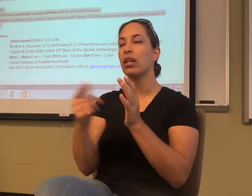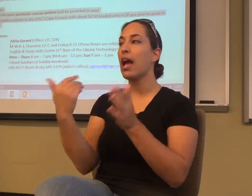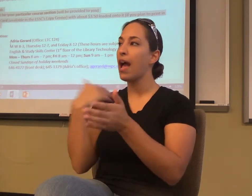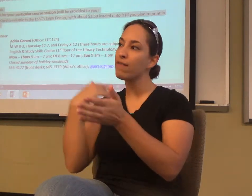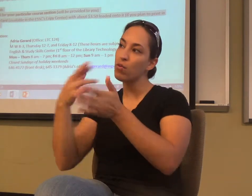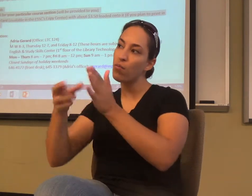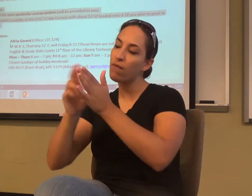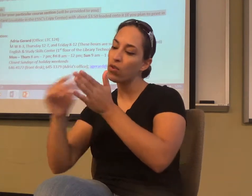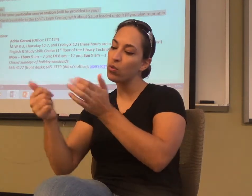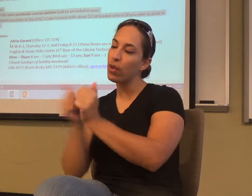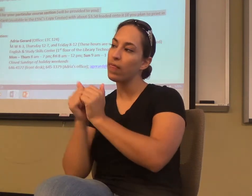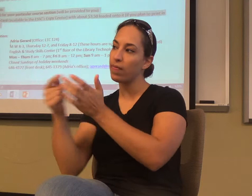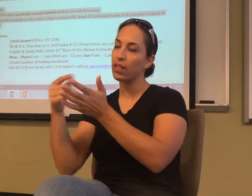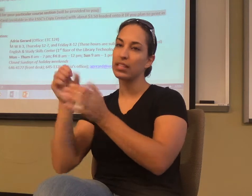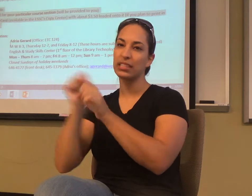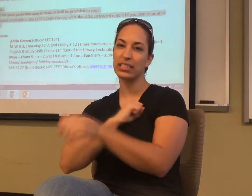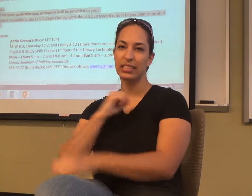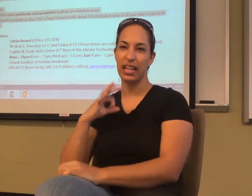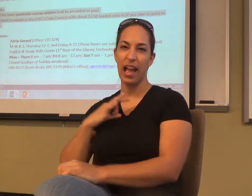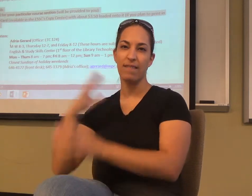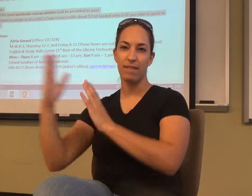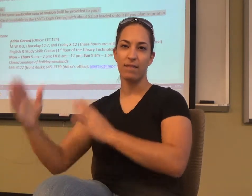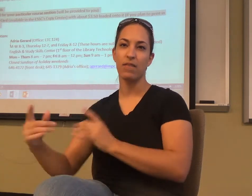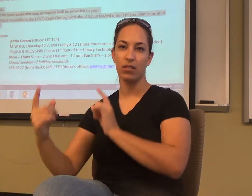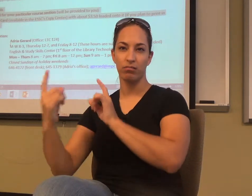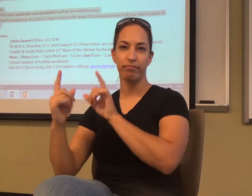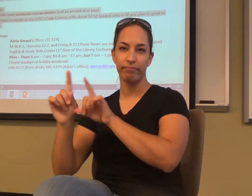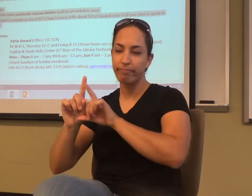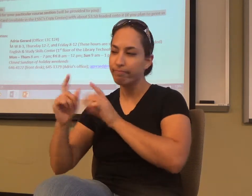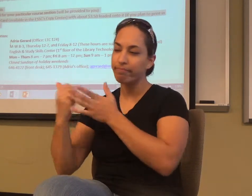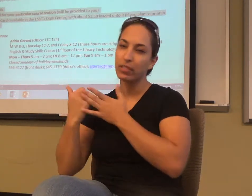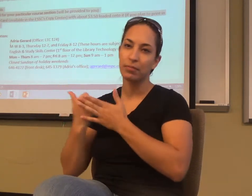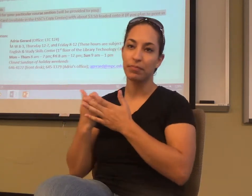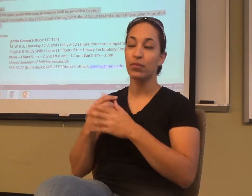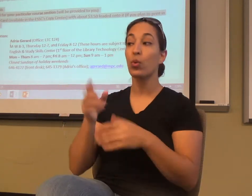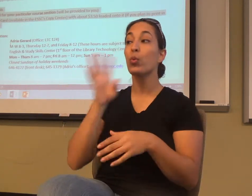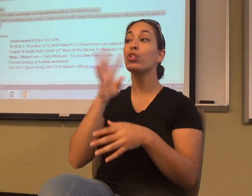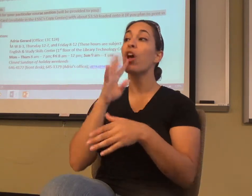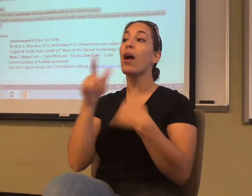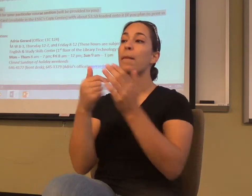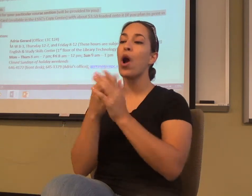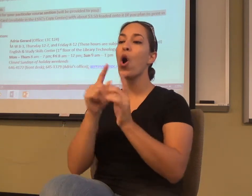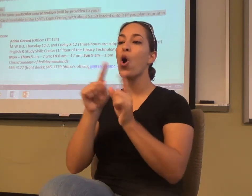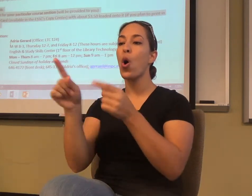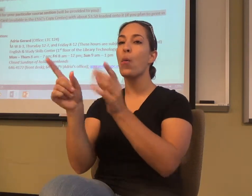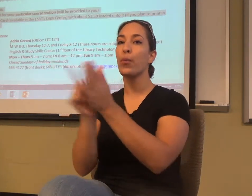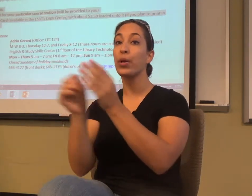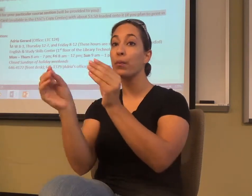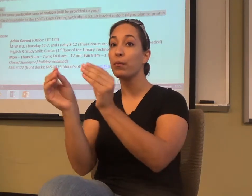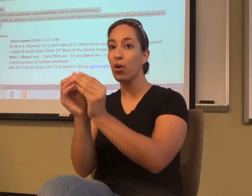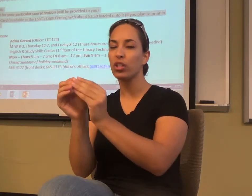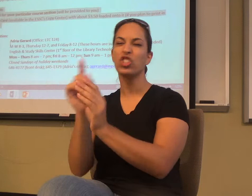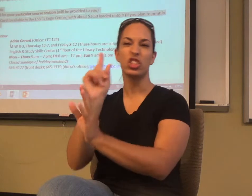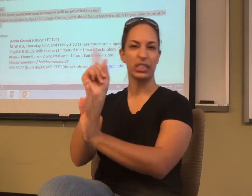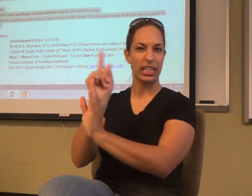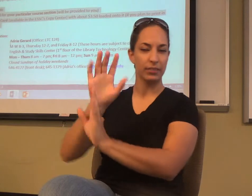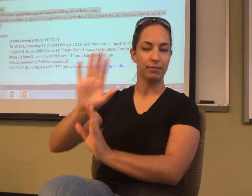Okay. We'll talk about GoPrint more in just a second. The third column here is for you to note whether